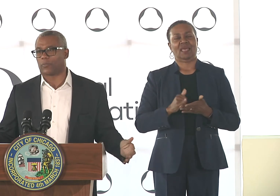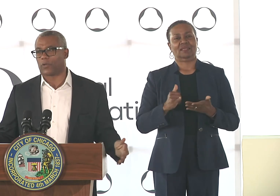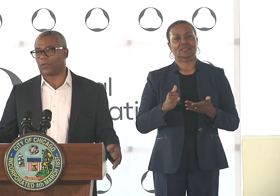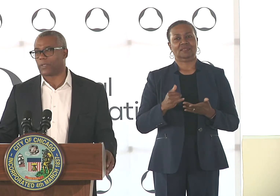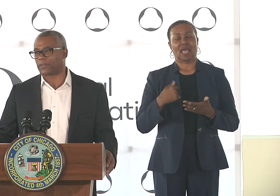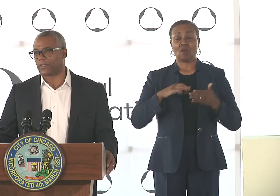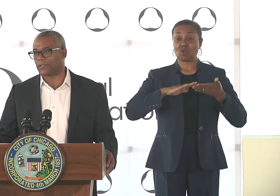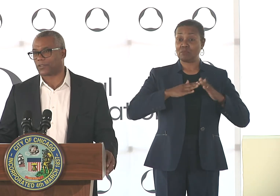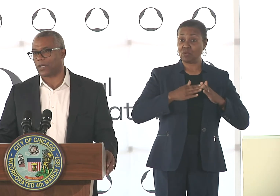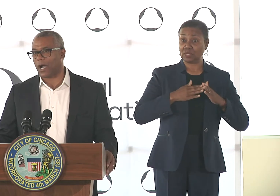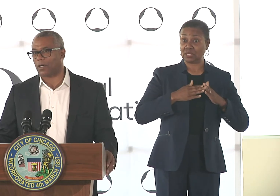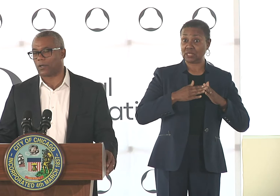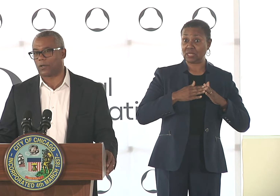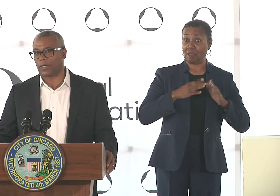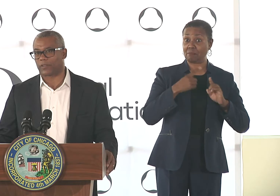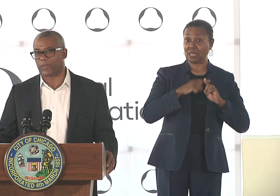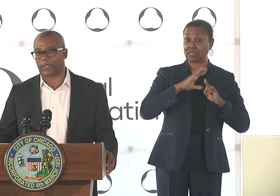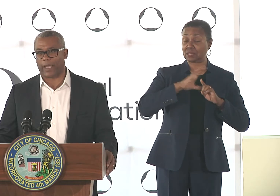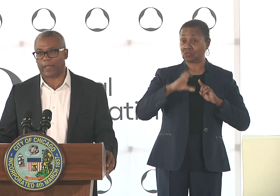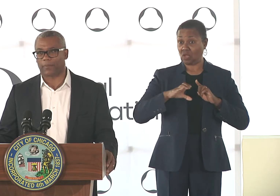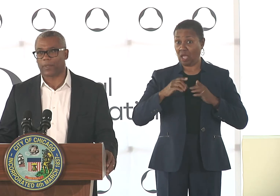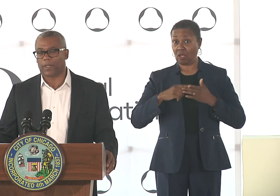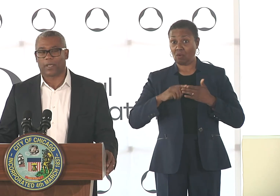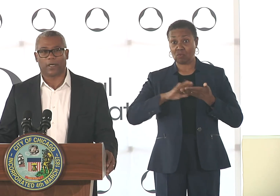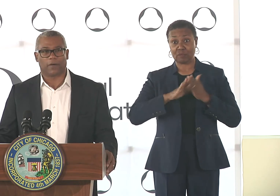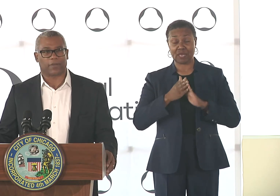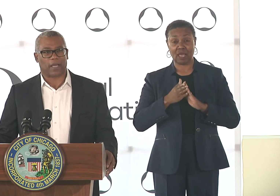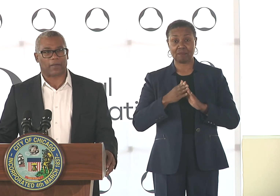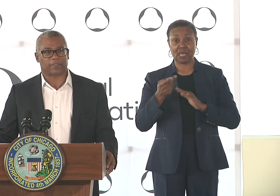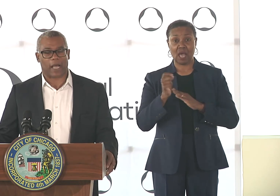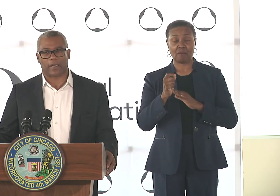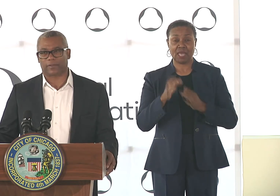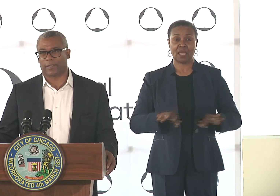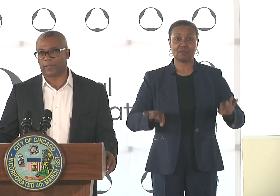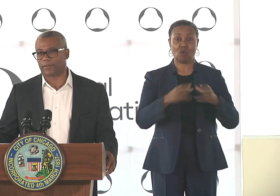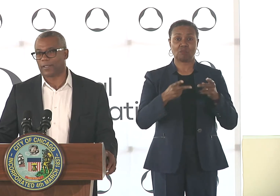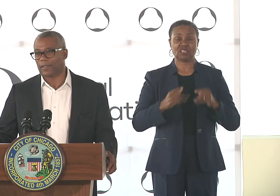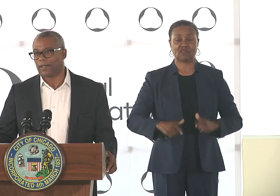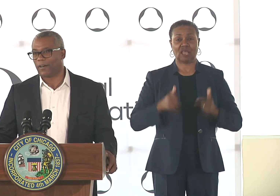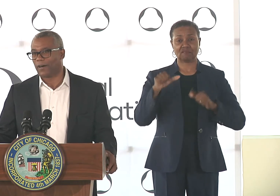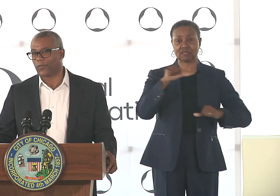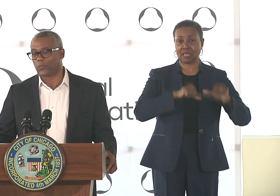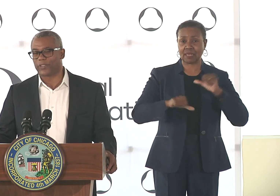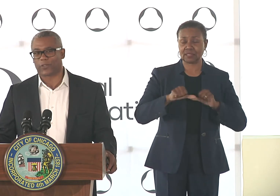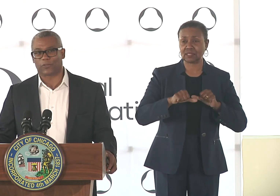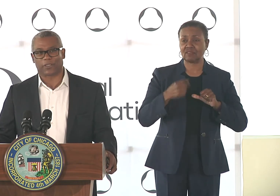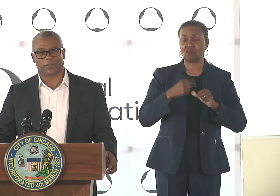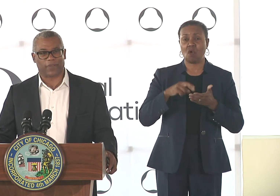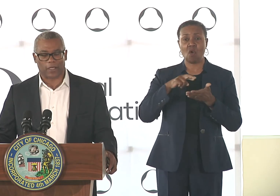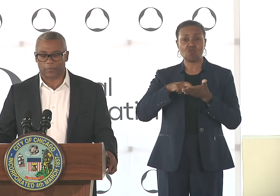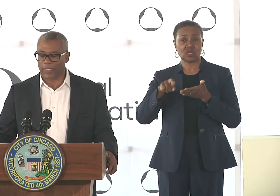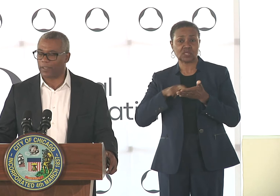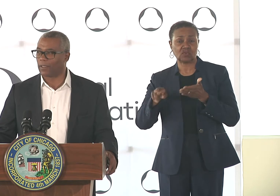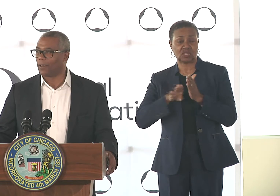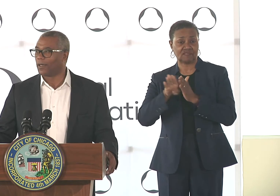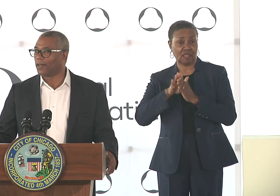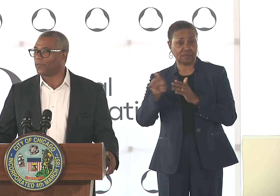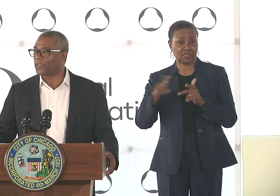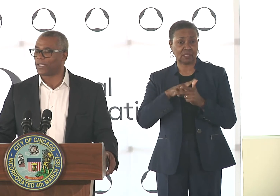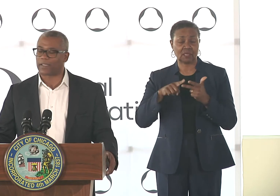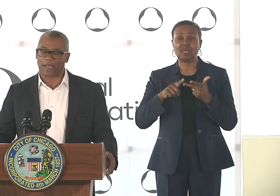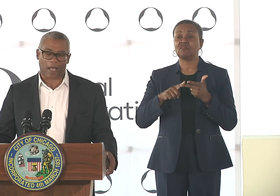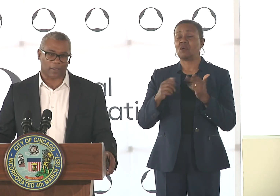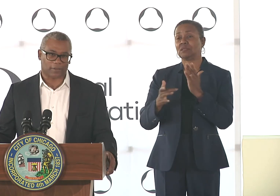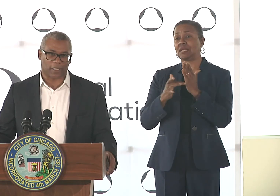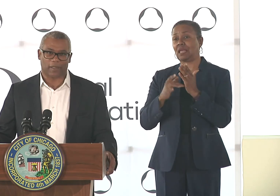our community, but the city of Chicago has become a hub for life sciences, a hub for research and development, a hub